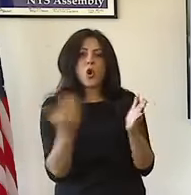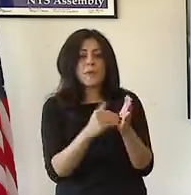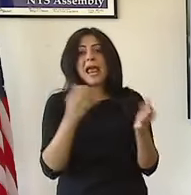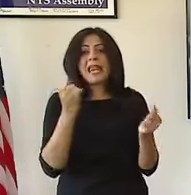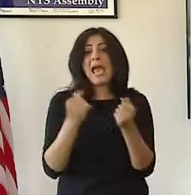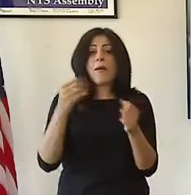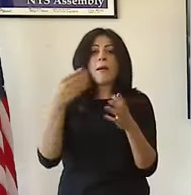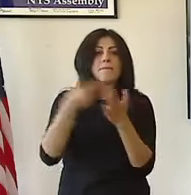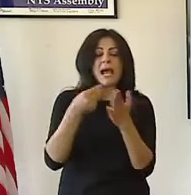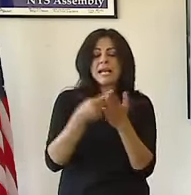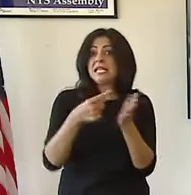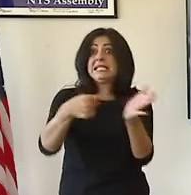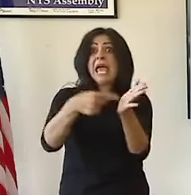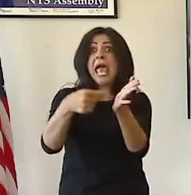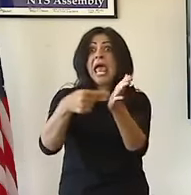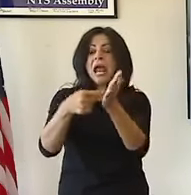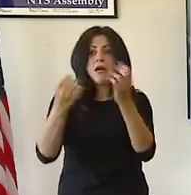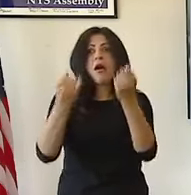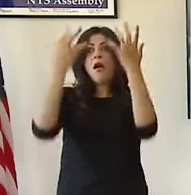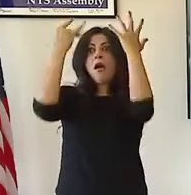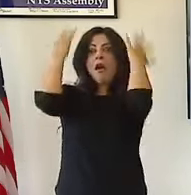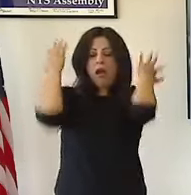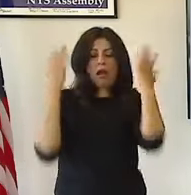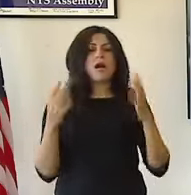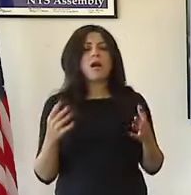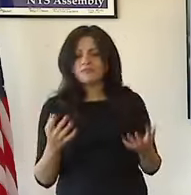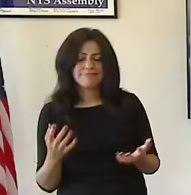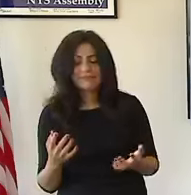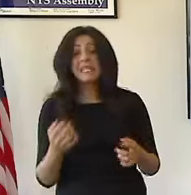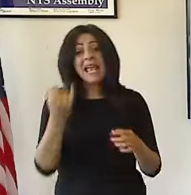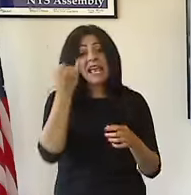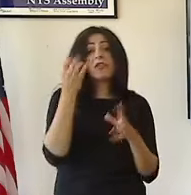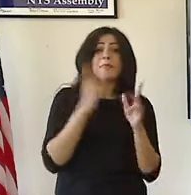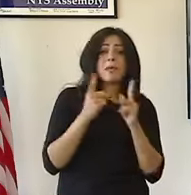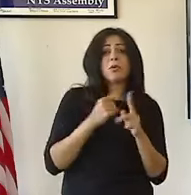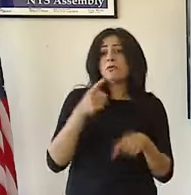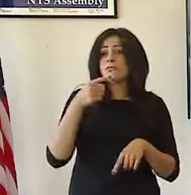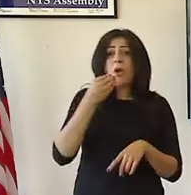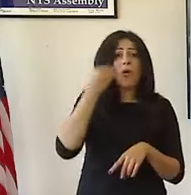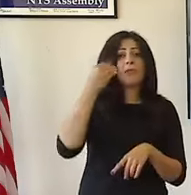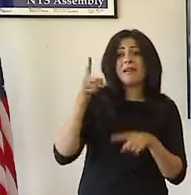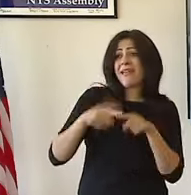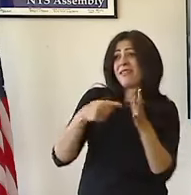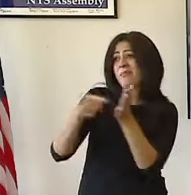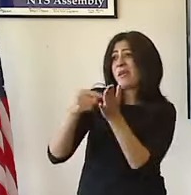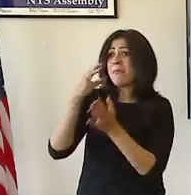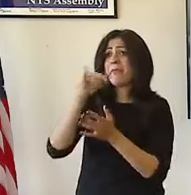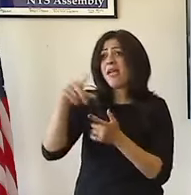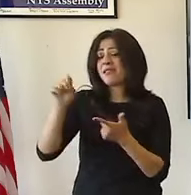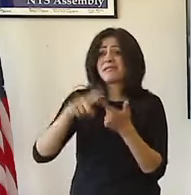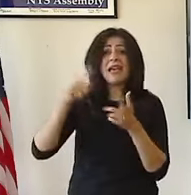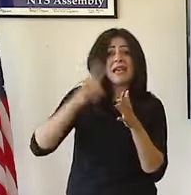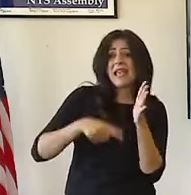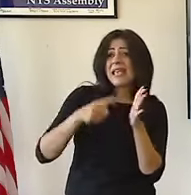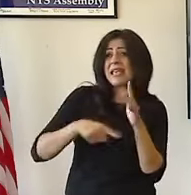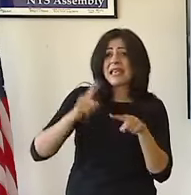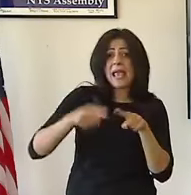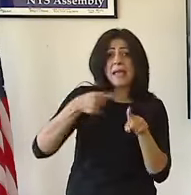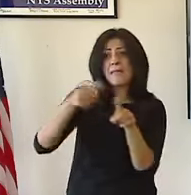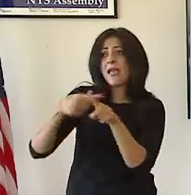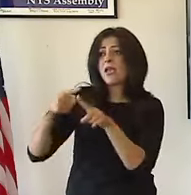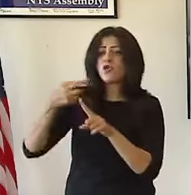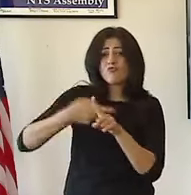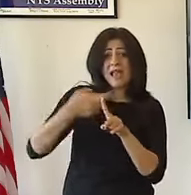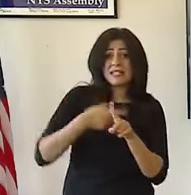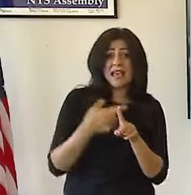not paying rent or isn't able to pay their bills isn't doing it because they don't want to under these circumstances. They're doing it because they don't have a lot of